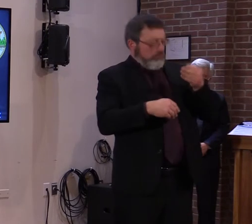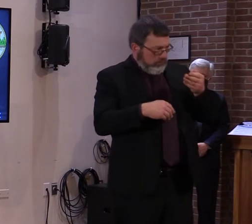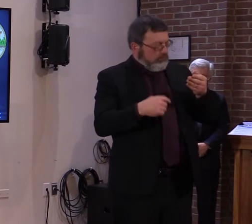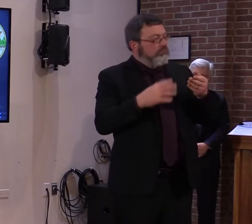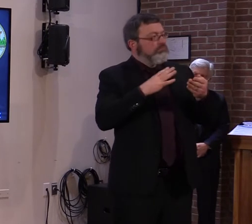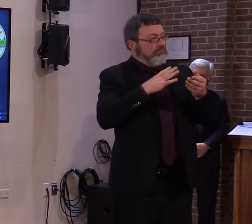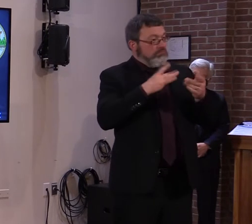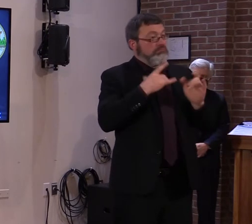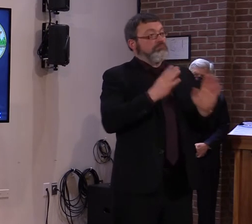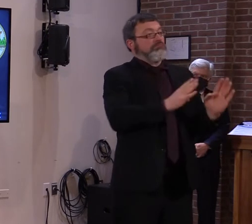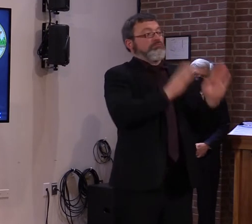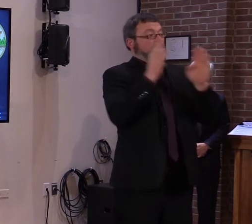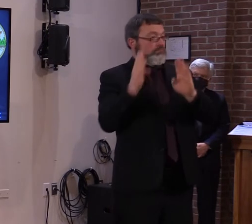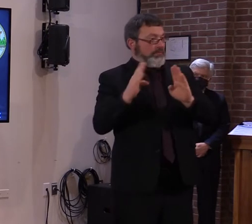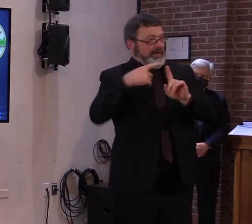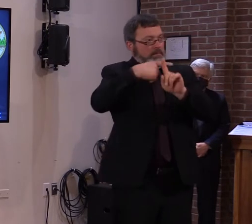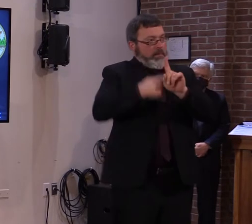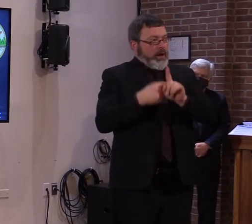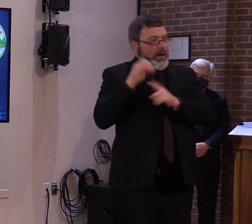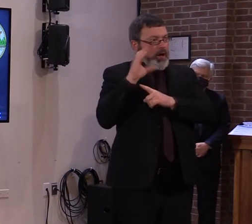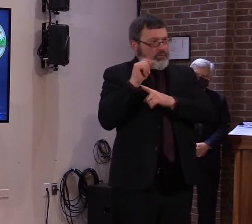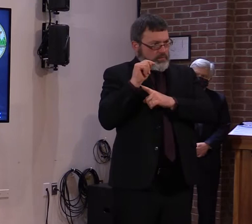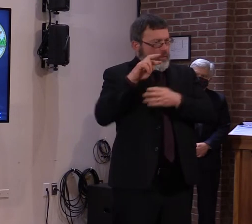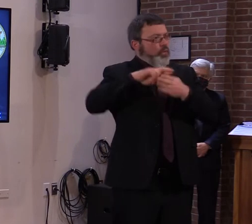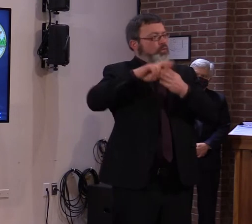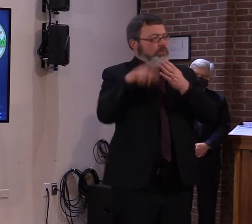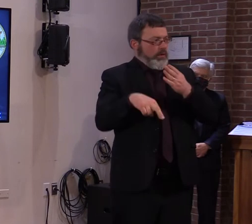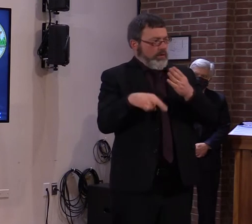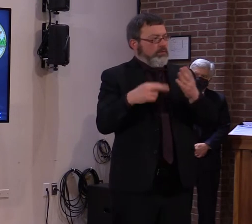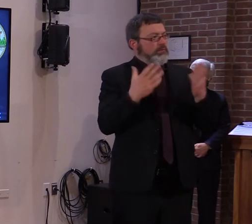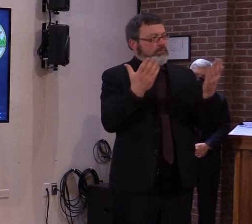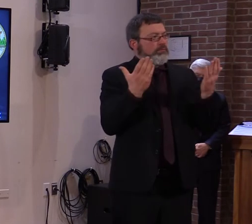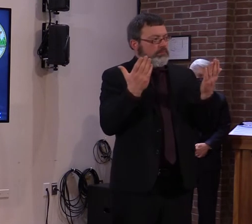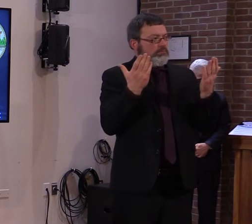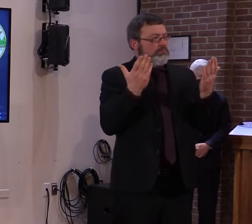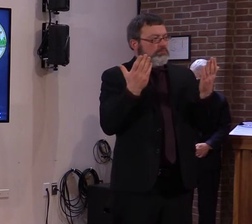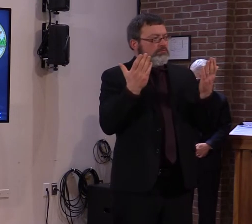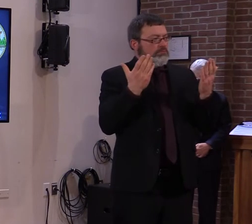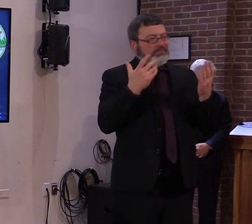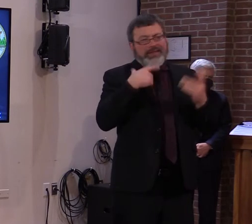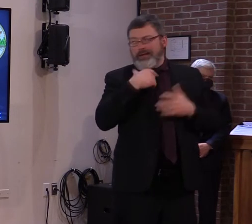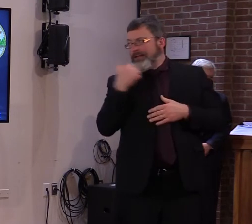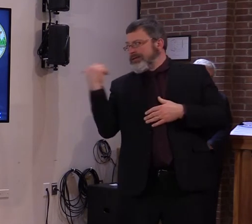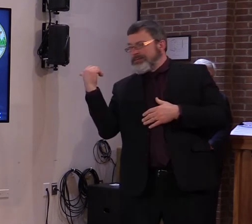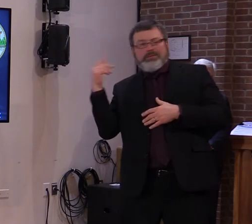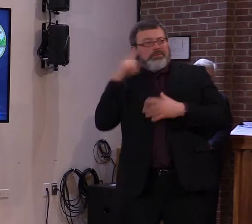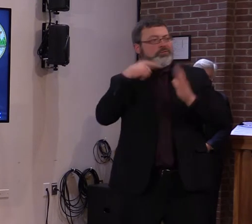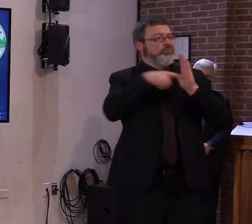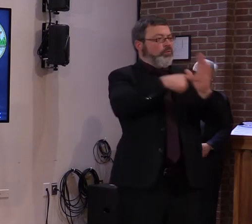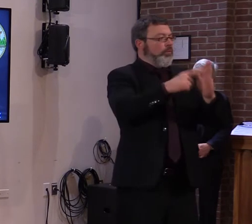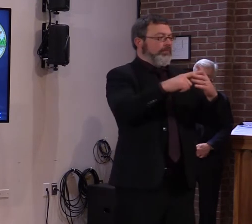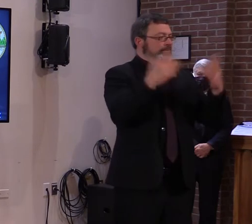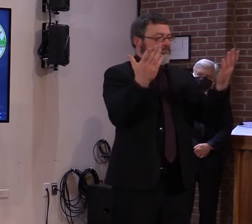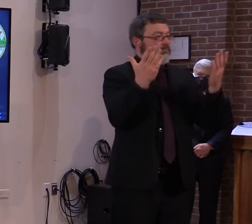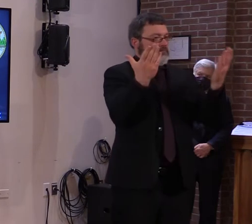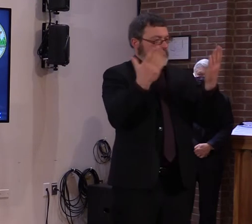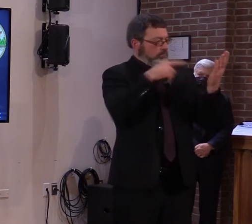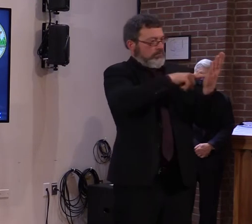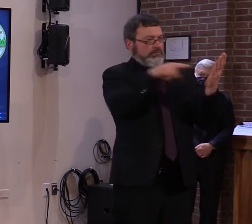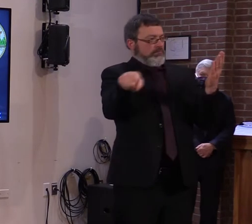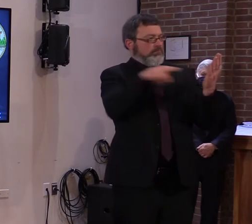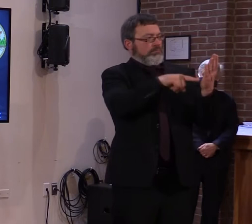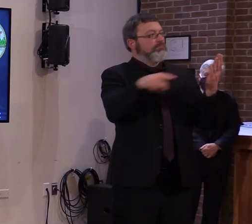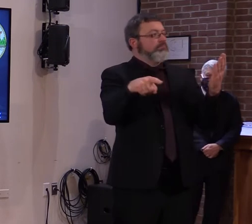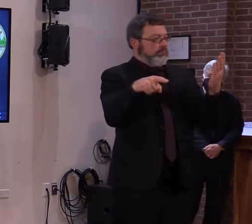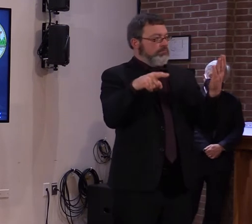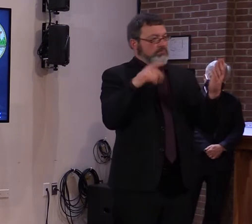are the results that we have this week, we can see that basically the amount of in-person instruction has doubled since the reopening